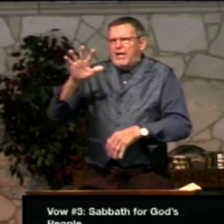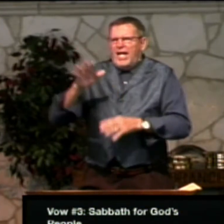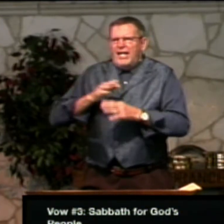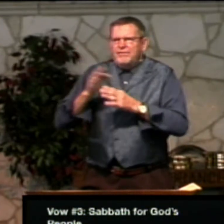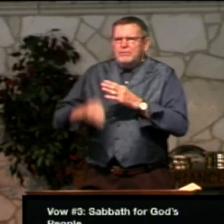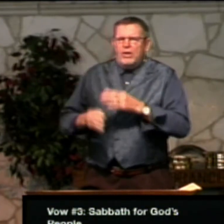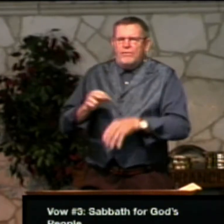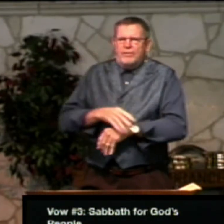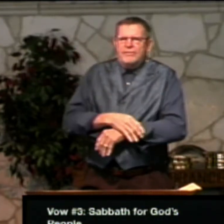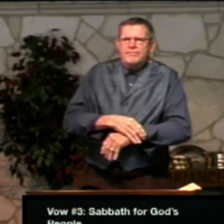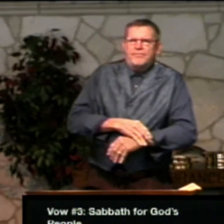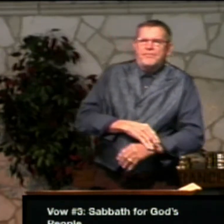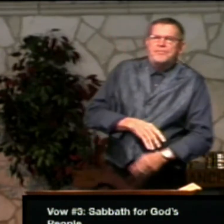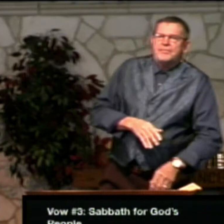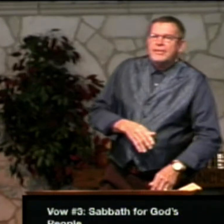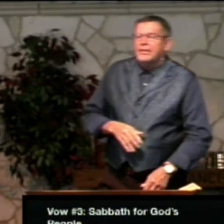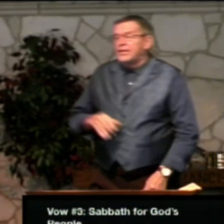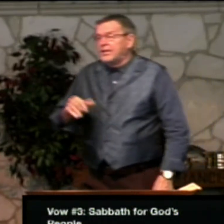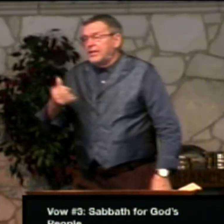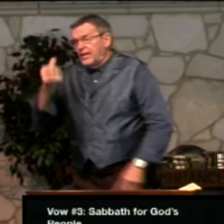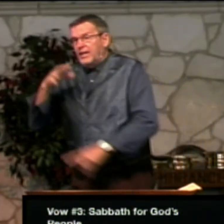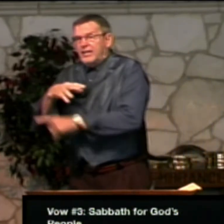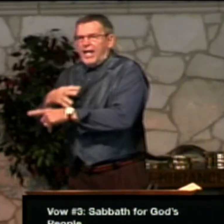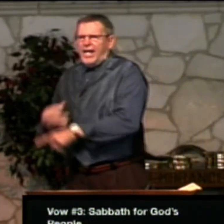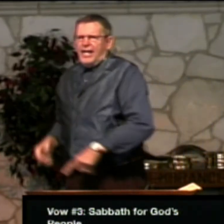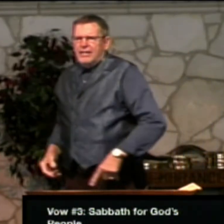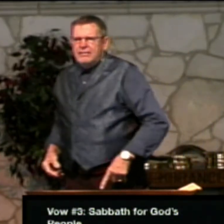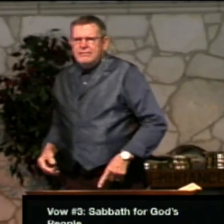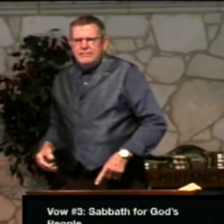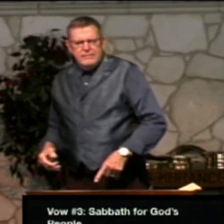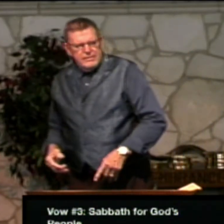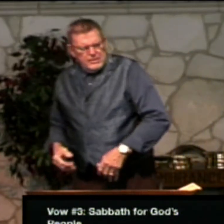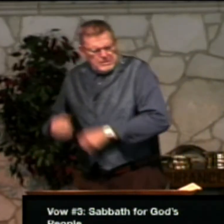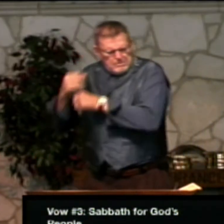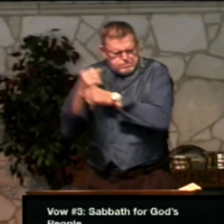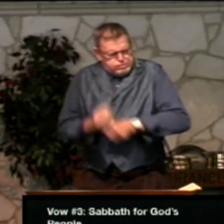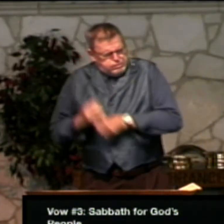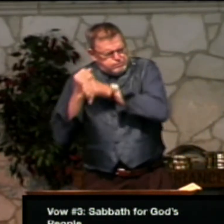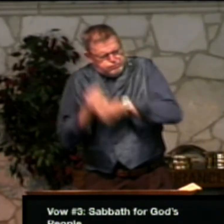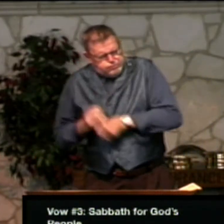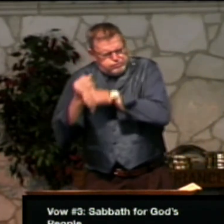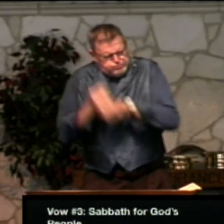Time at 5, it was over. Other guy,